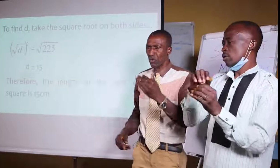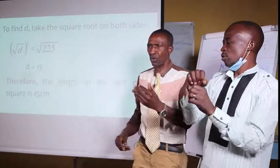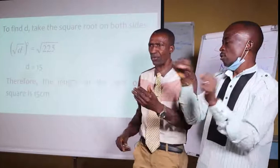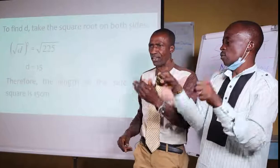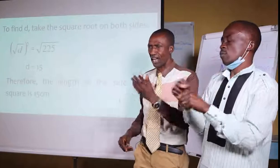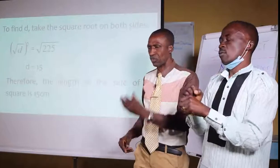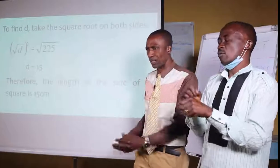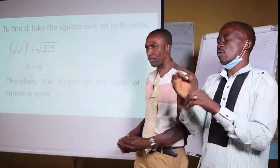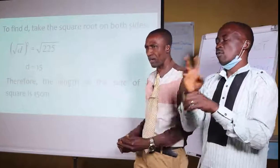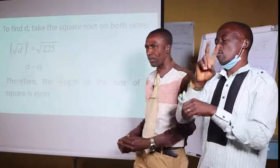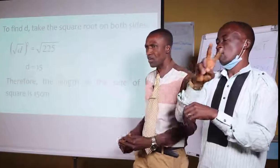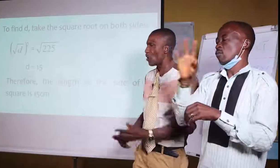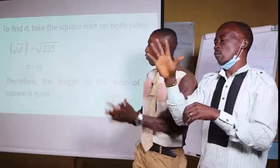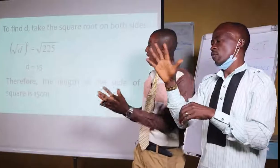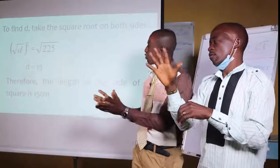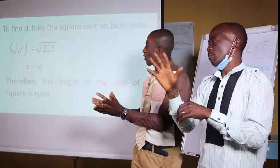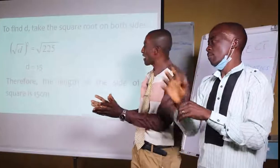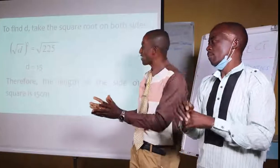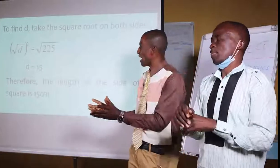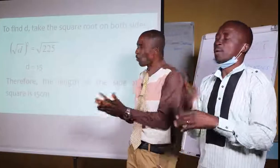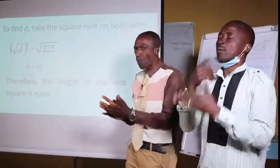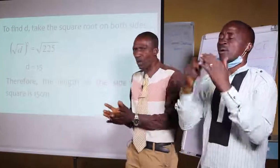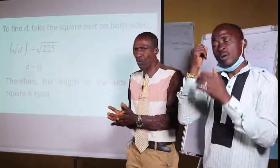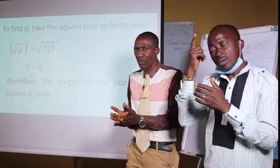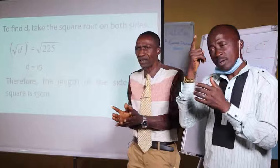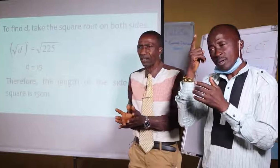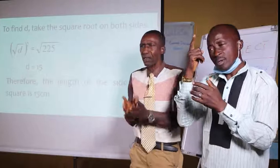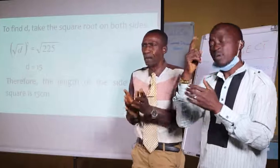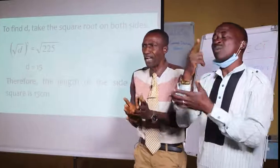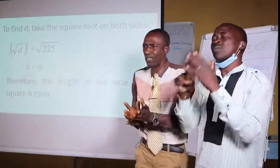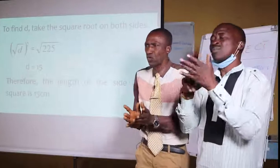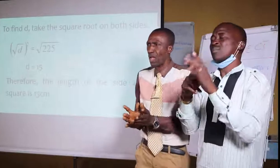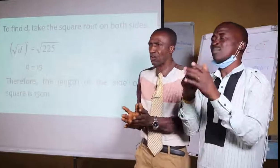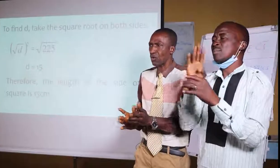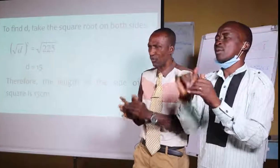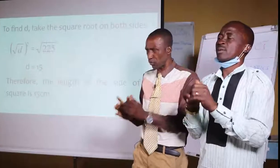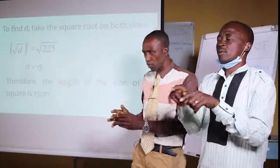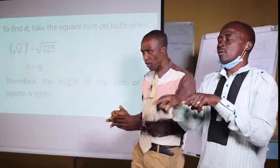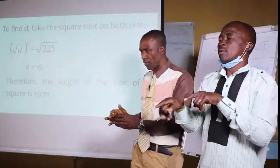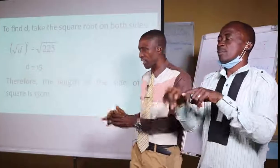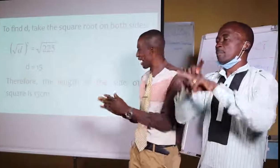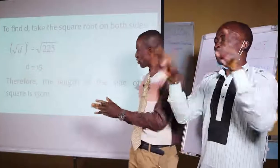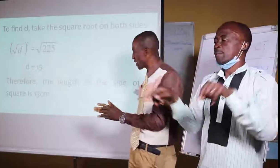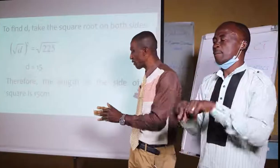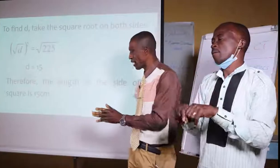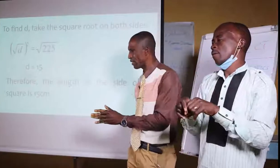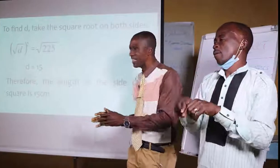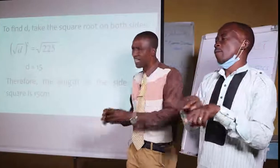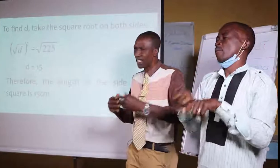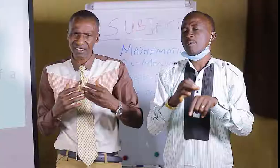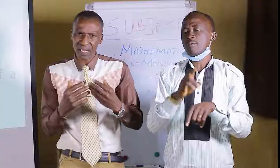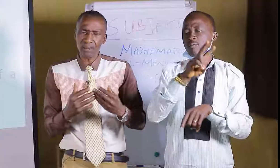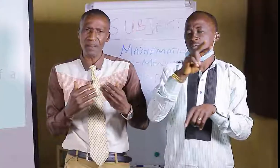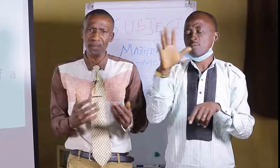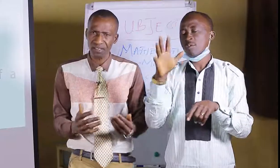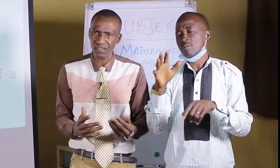of 225. What do you understand, or what do we mean by the square root of 225?